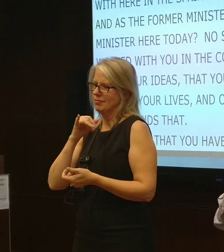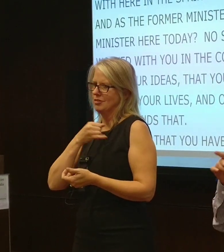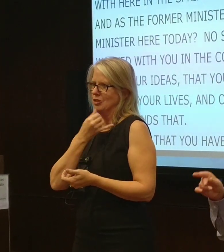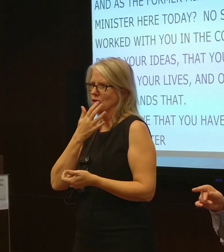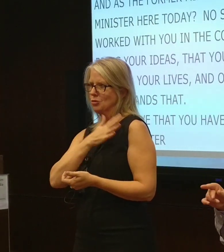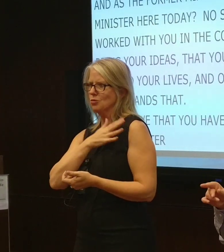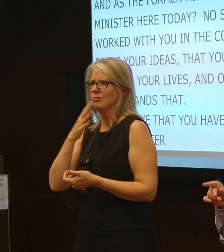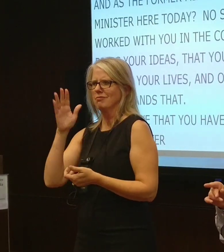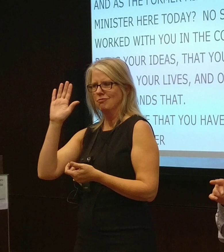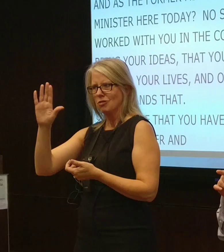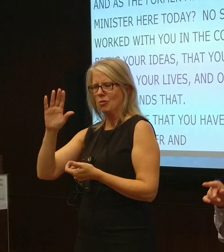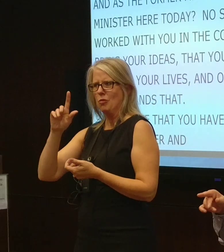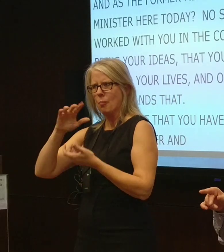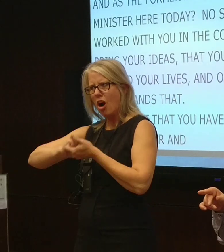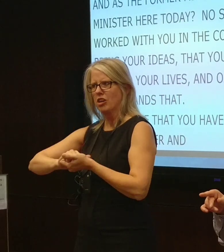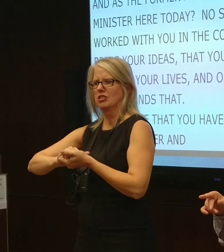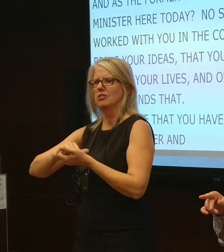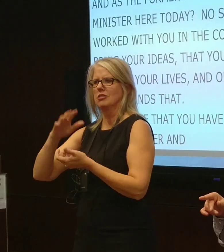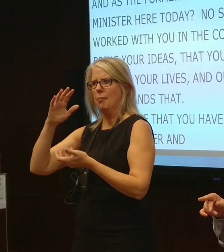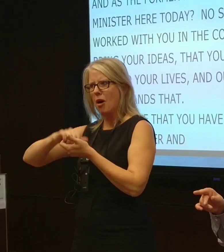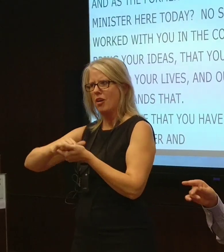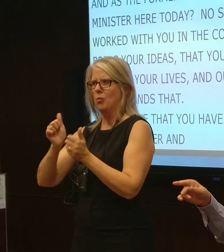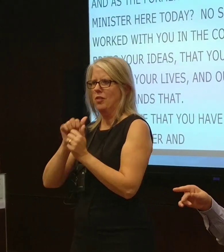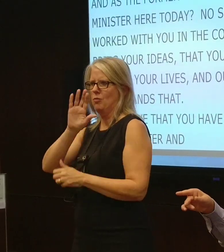partner in our government.